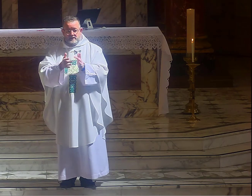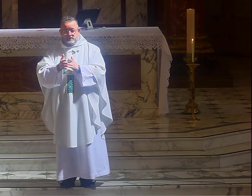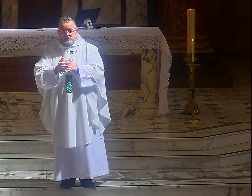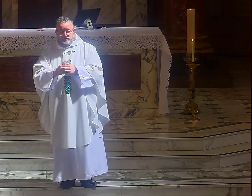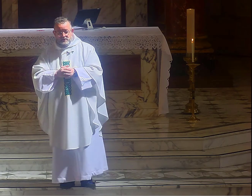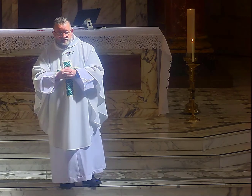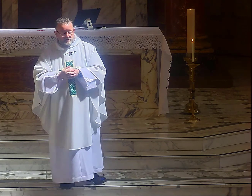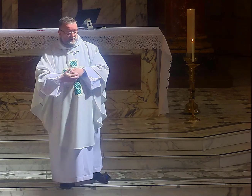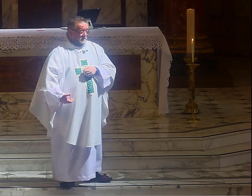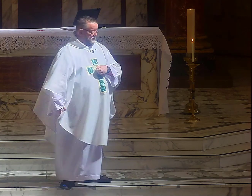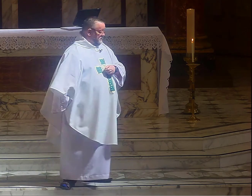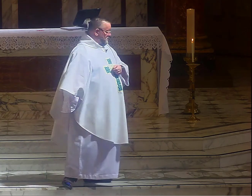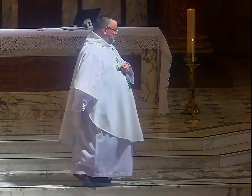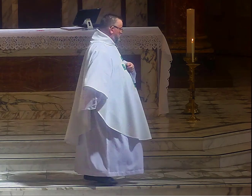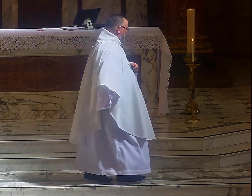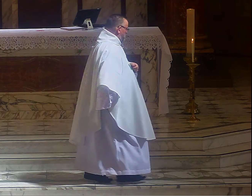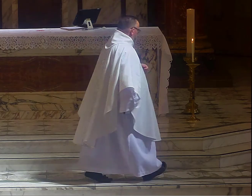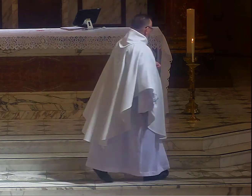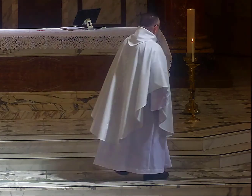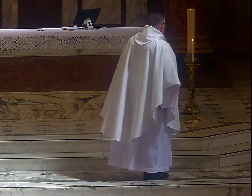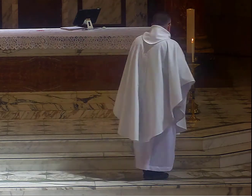Jesus.